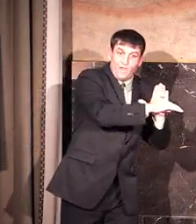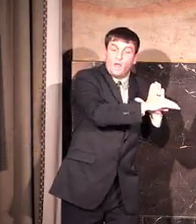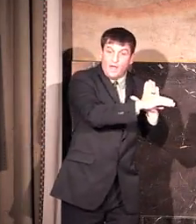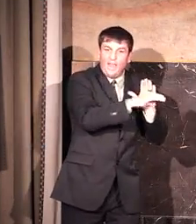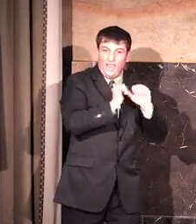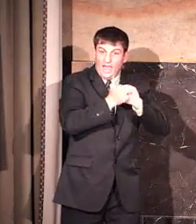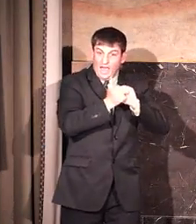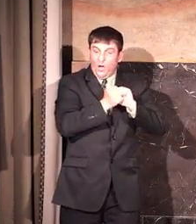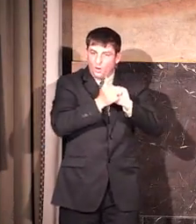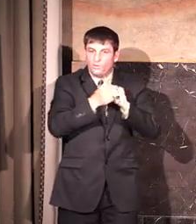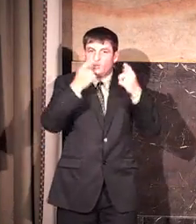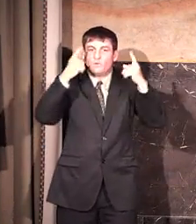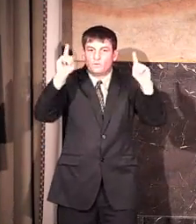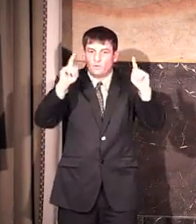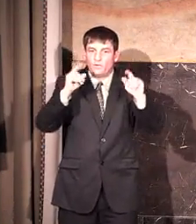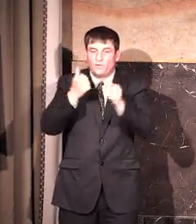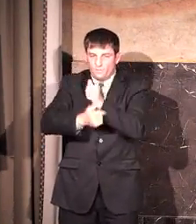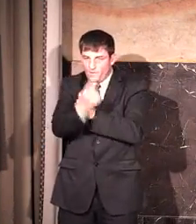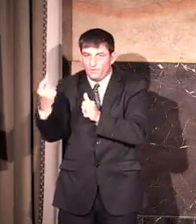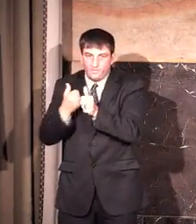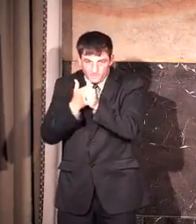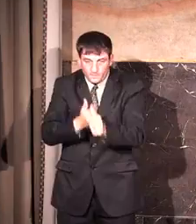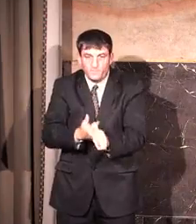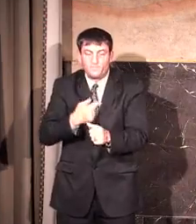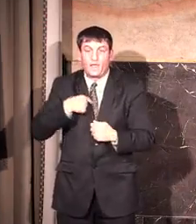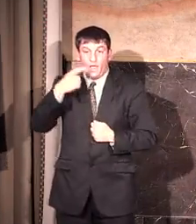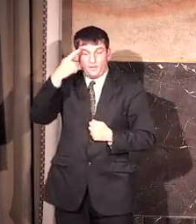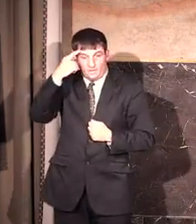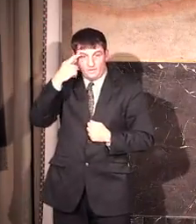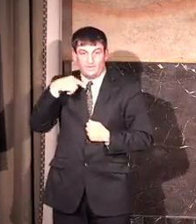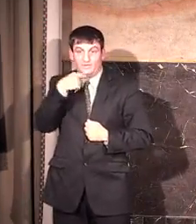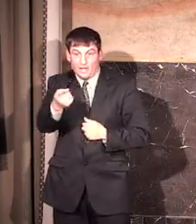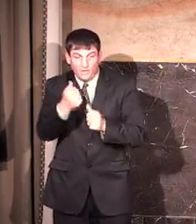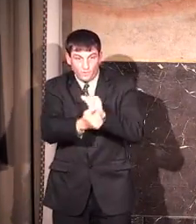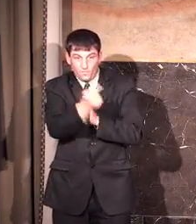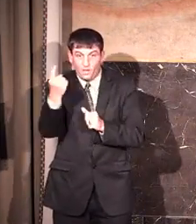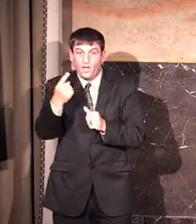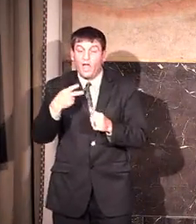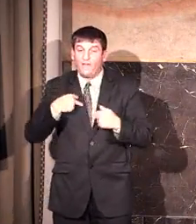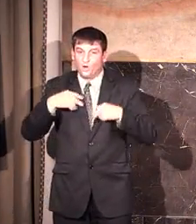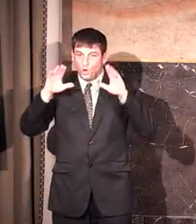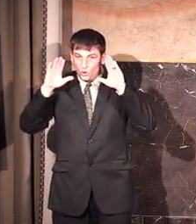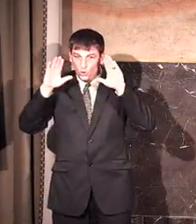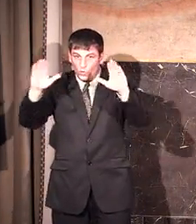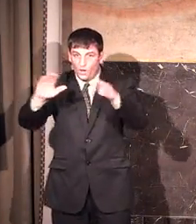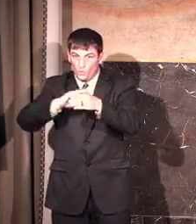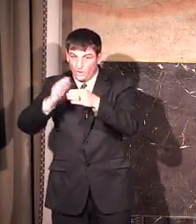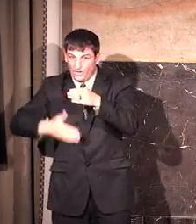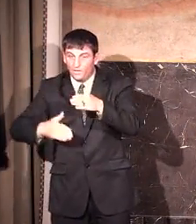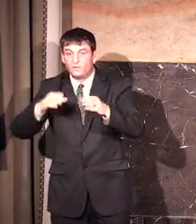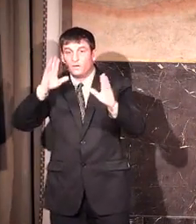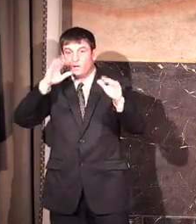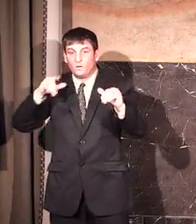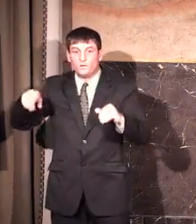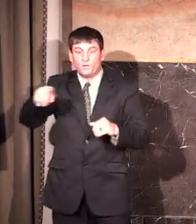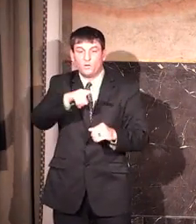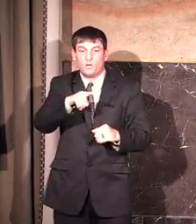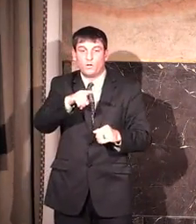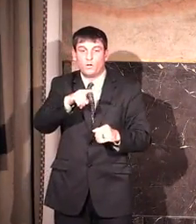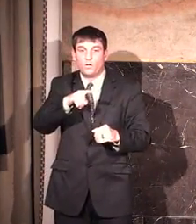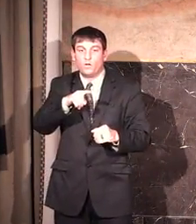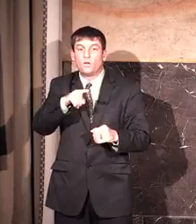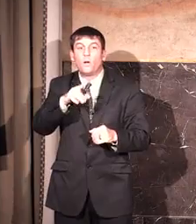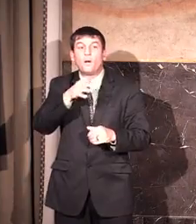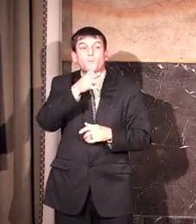I think I'll end there by telling the people of Louisiana, have a great weekend. Make sure that you express your appreciation to